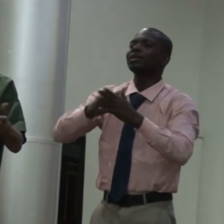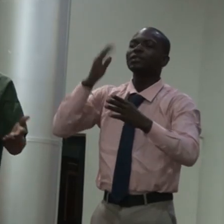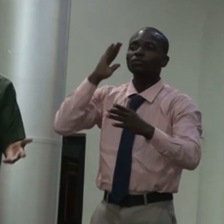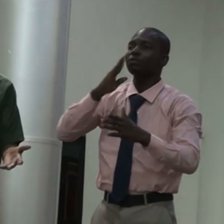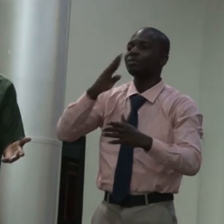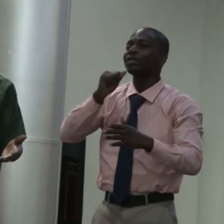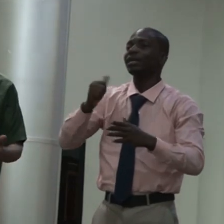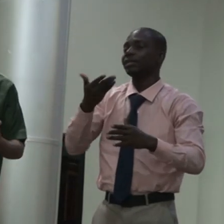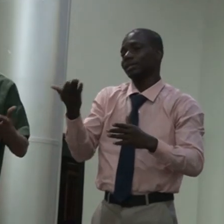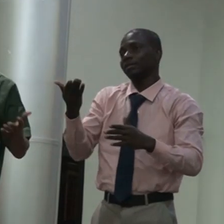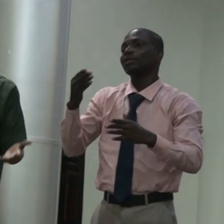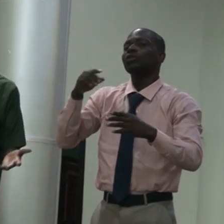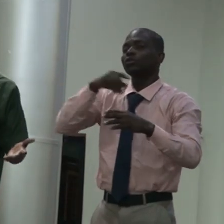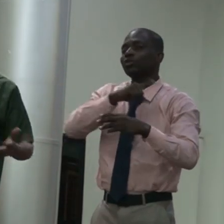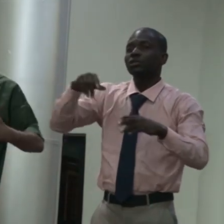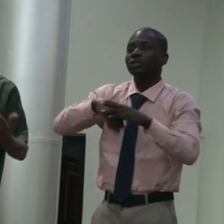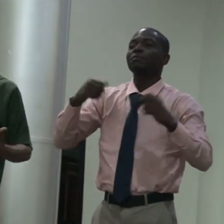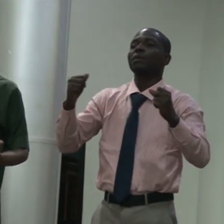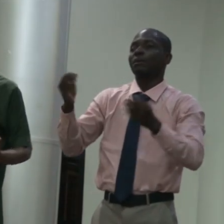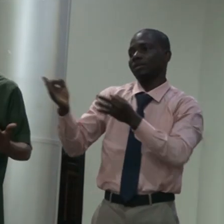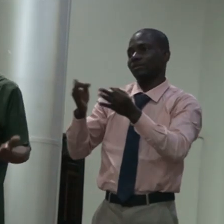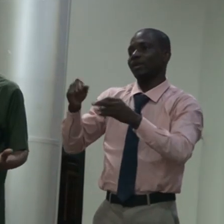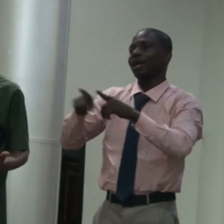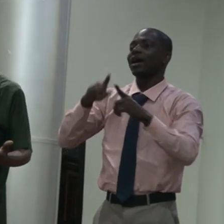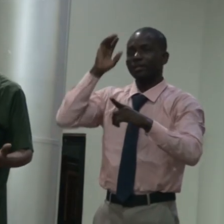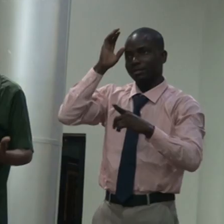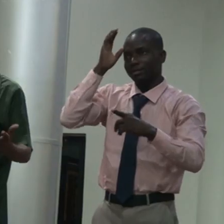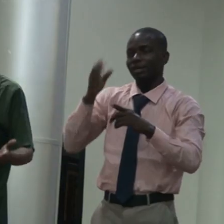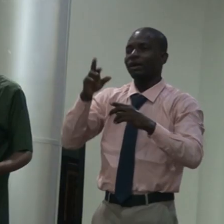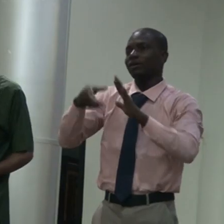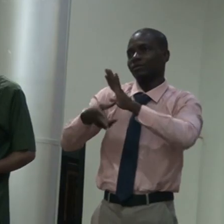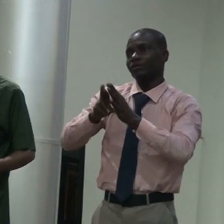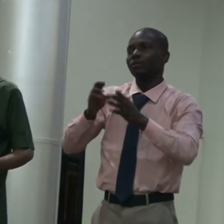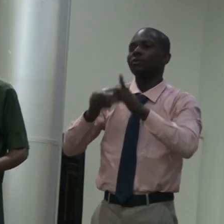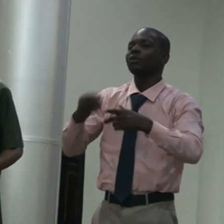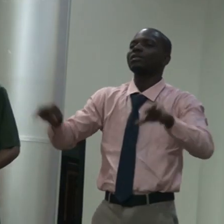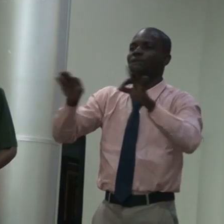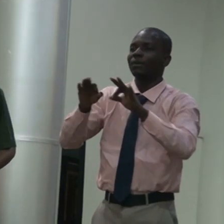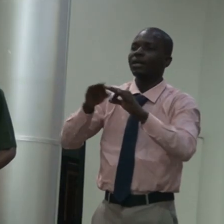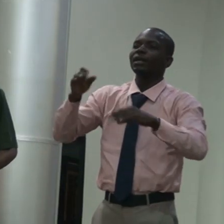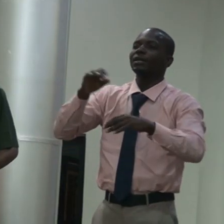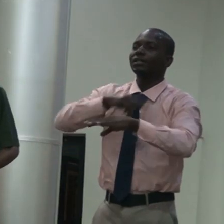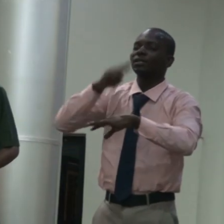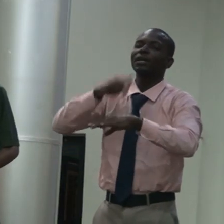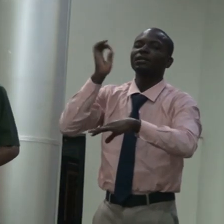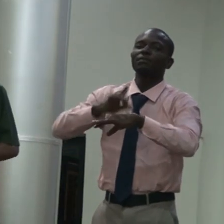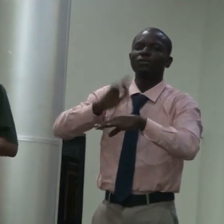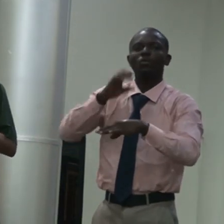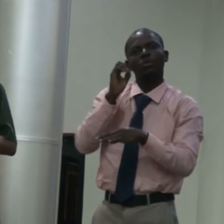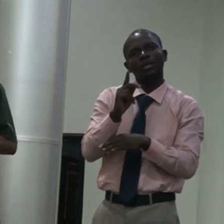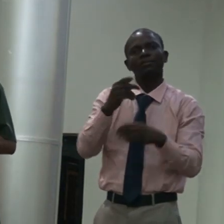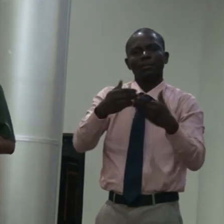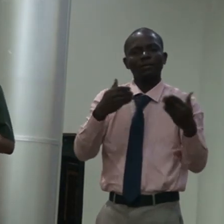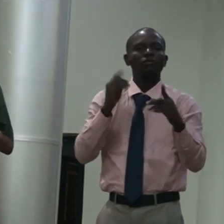will be anything those in power define as a critical form of national impact. Okay,